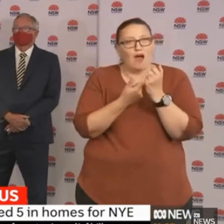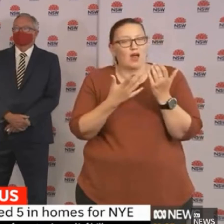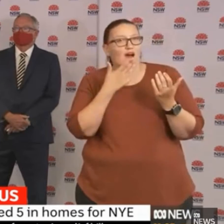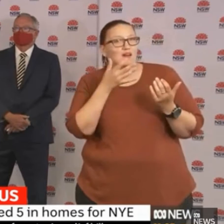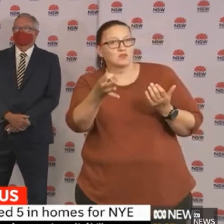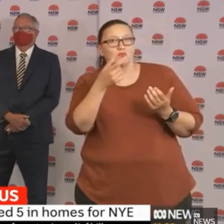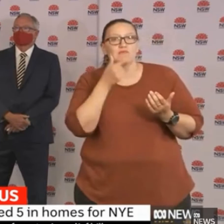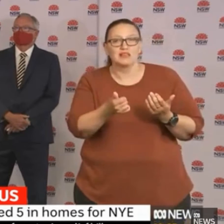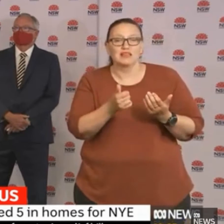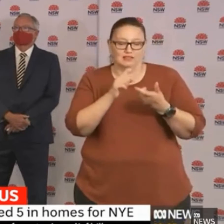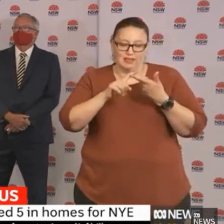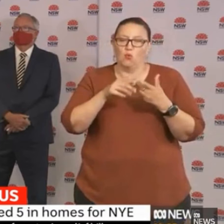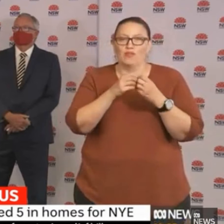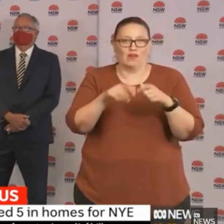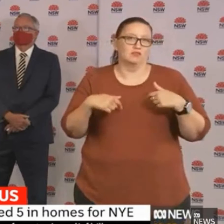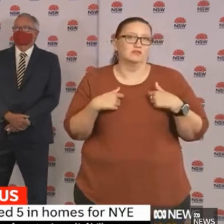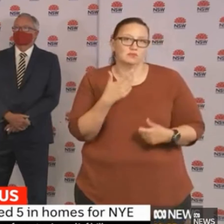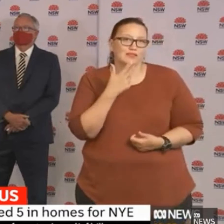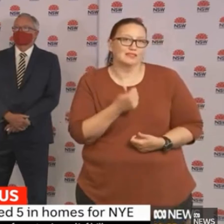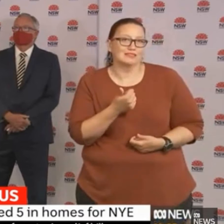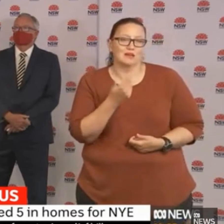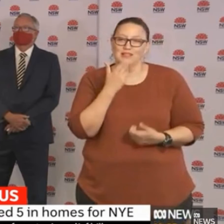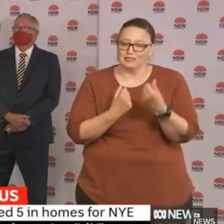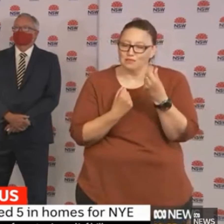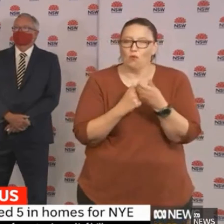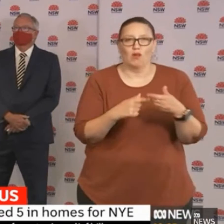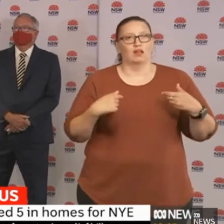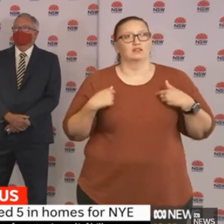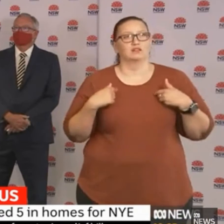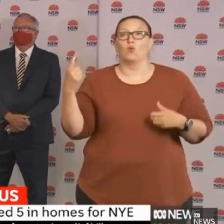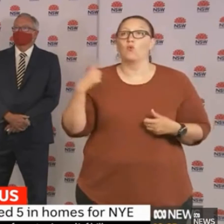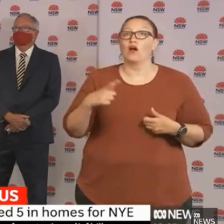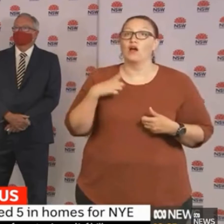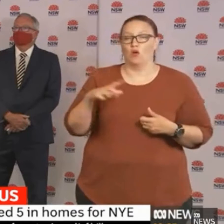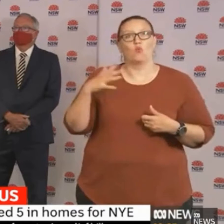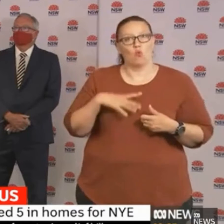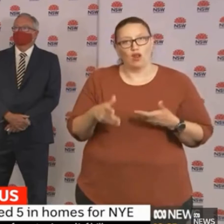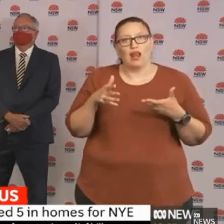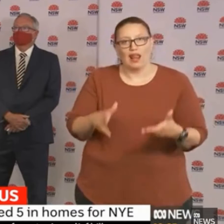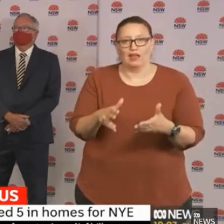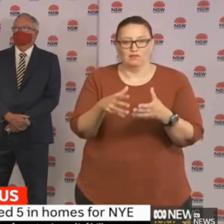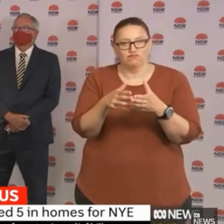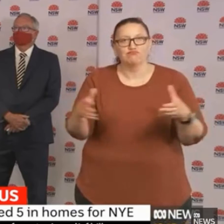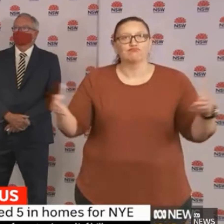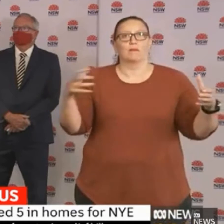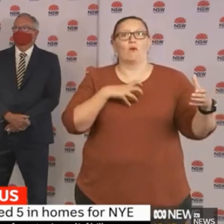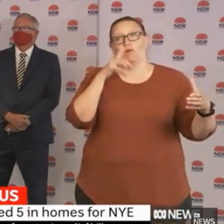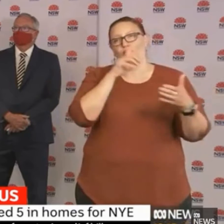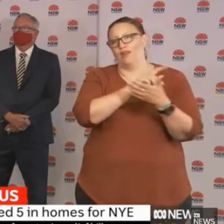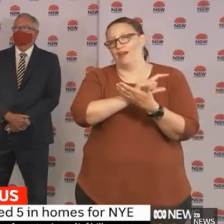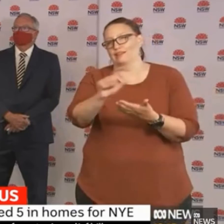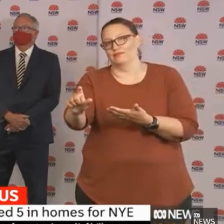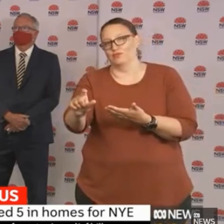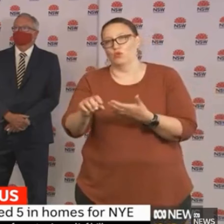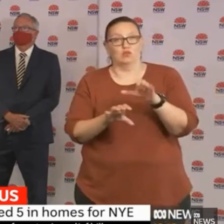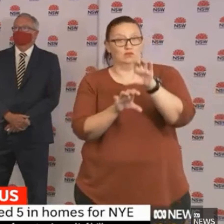where the cases are going and how the strategy is actually unfolding. So for those reasons, the stay-at-home